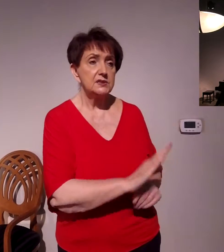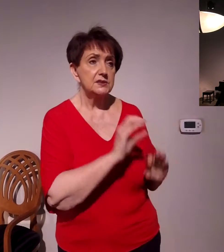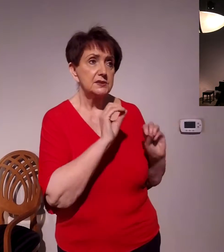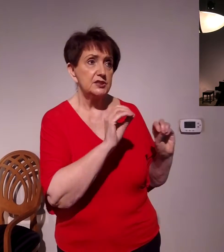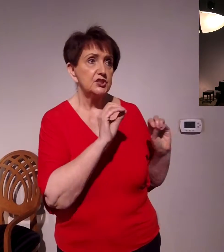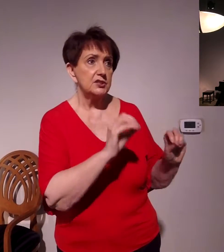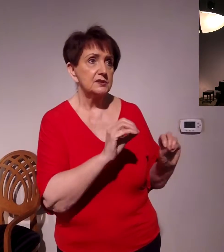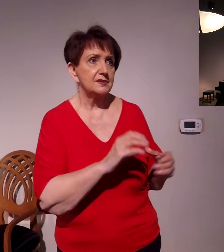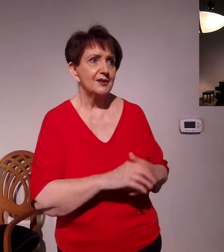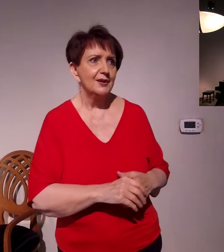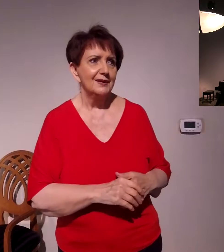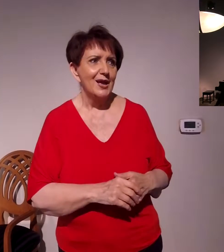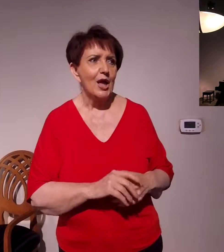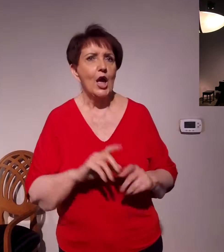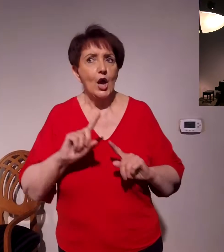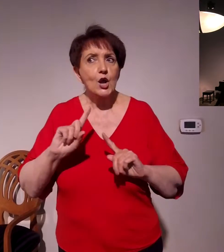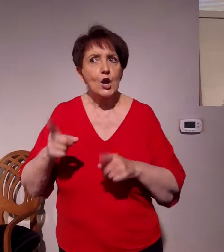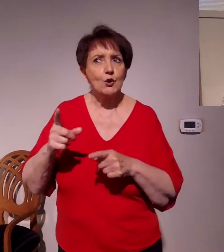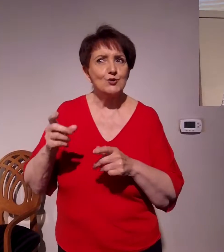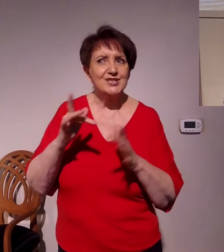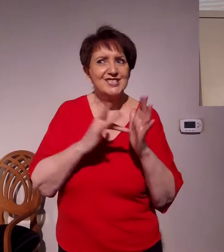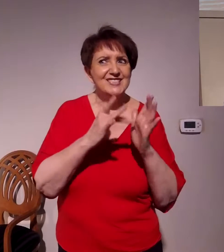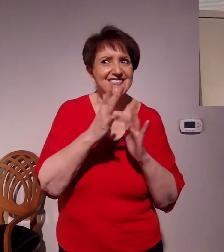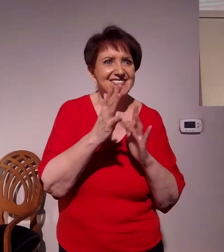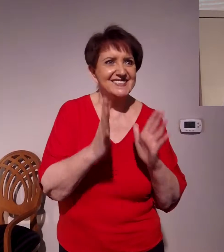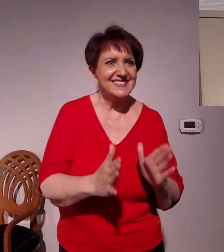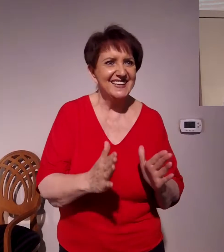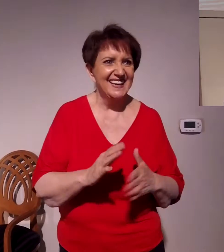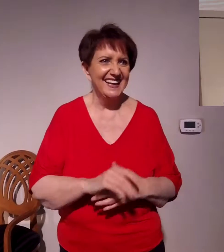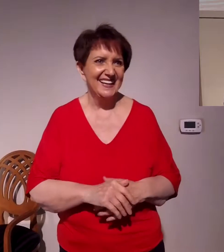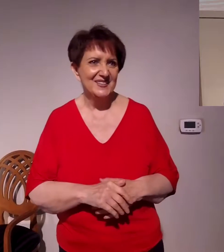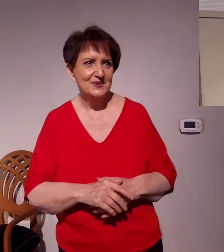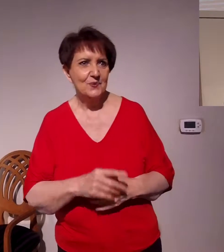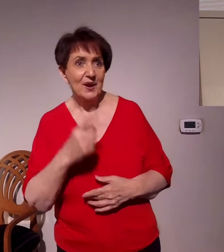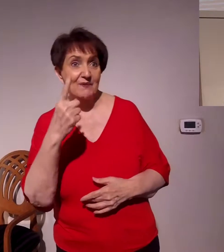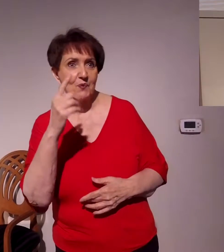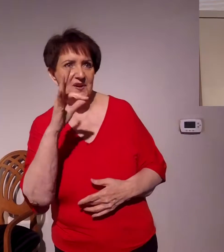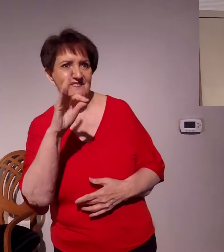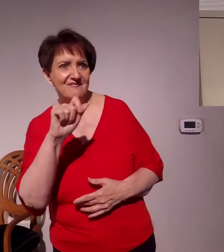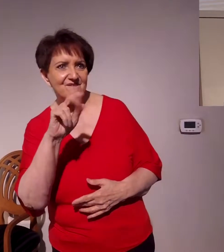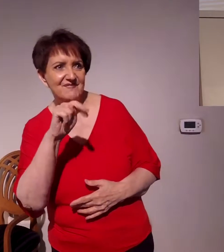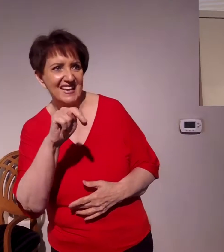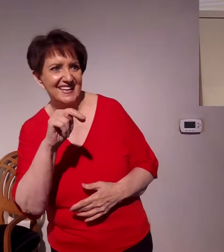Go Jesus. Go Jesus. We got one Jesus fan in freaking